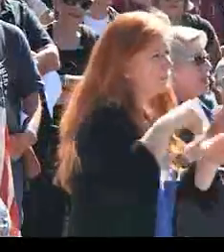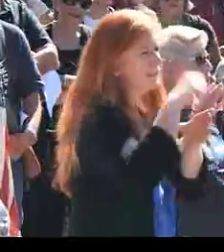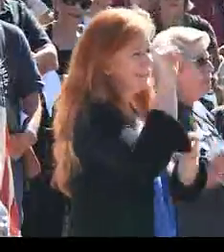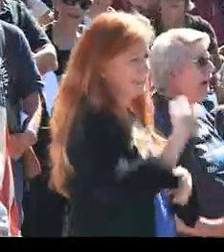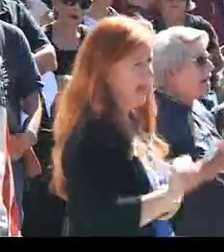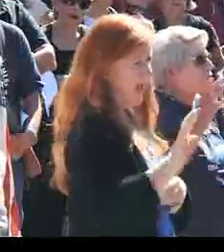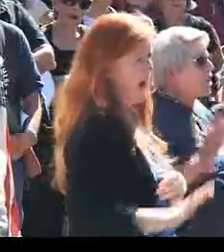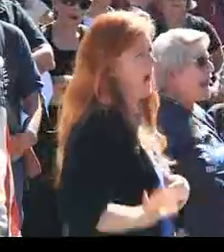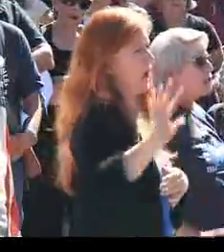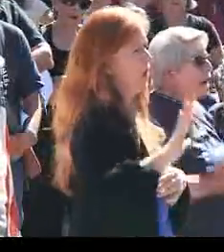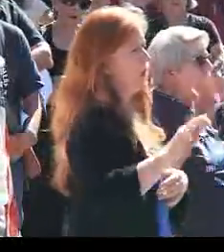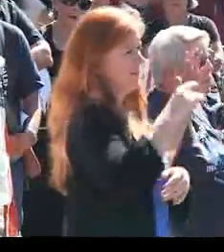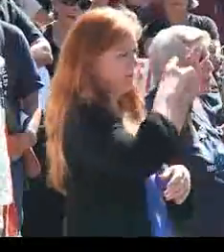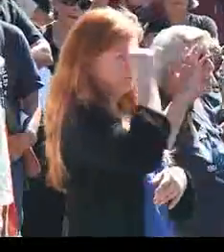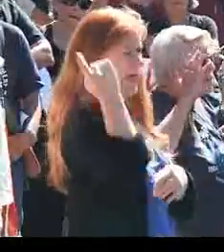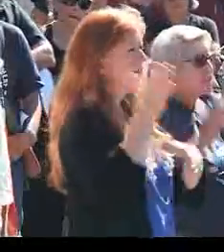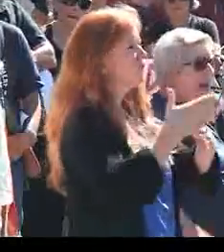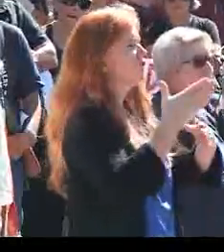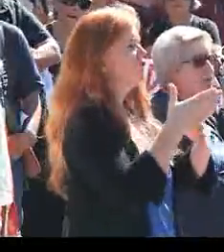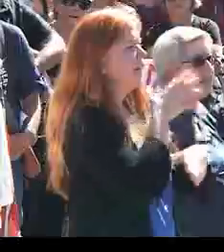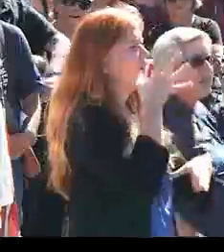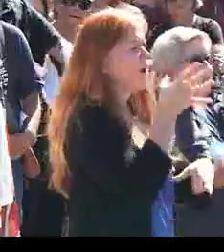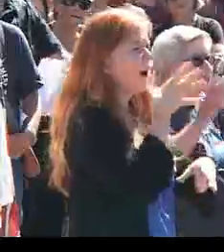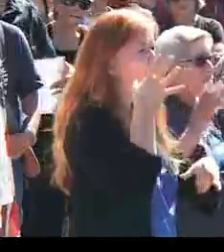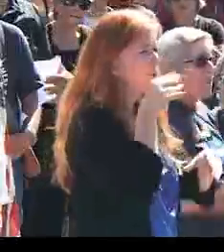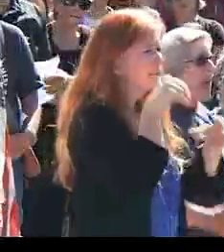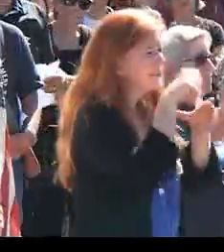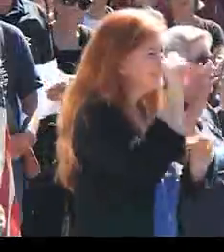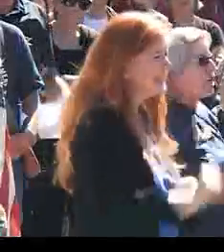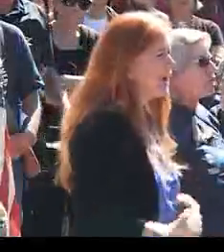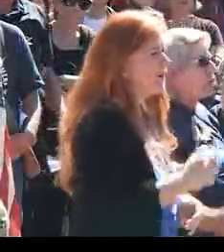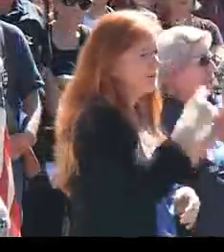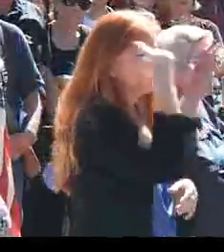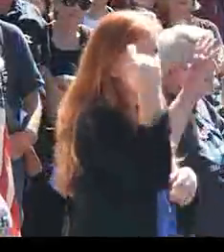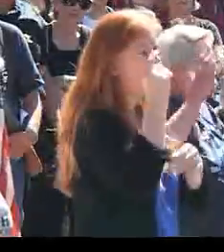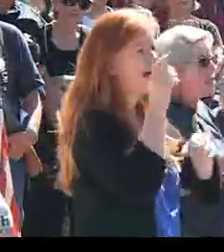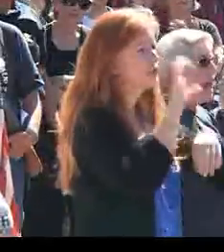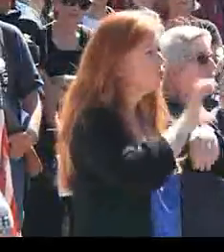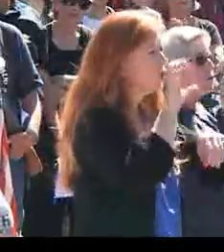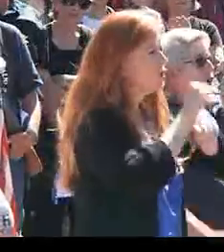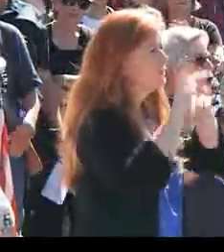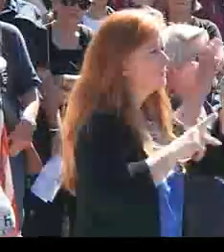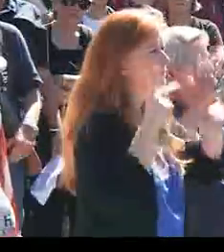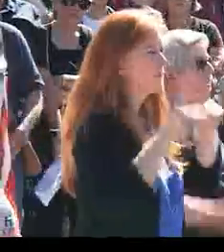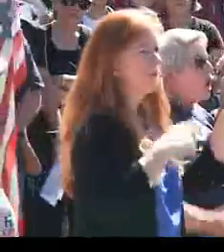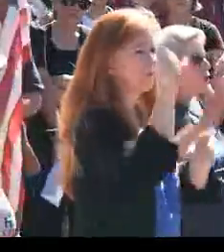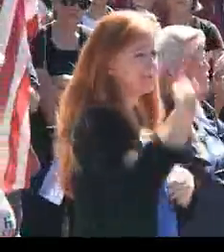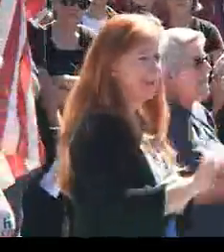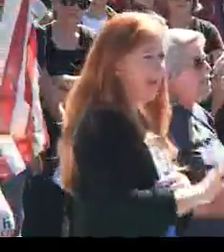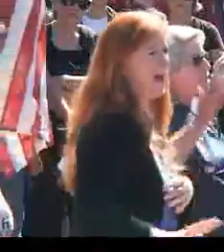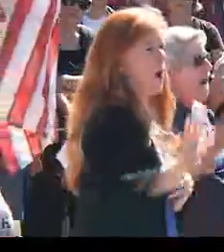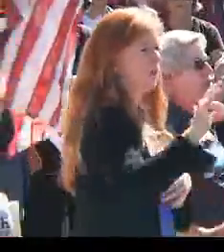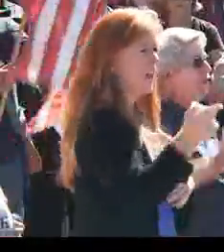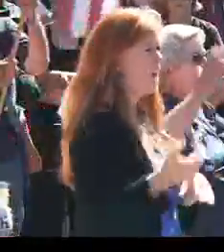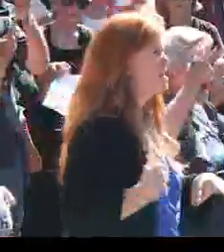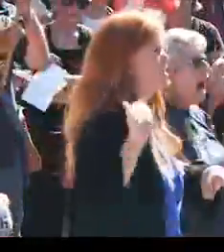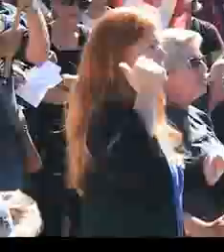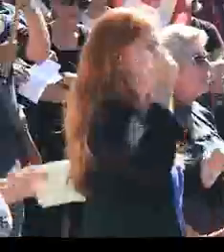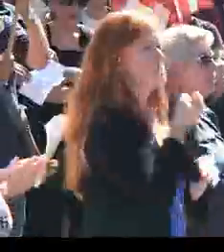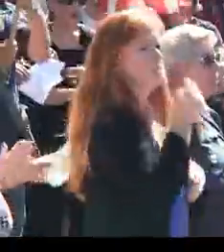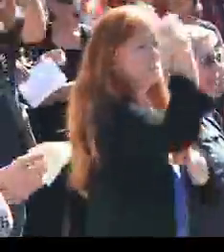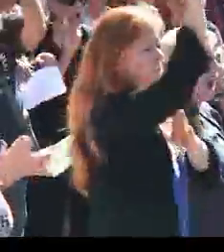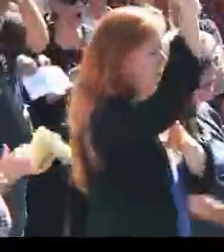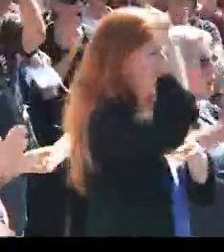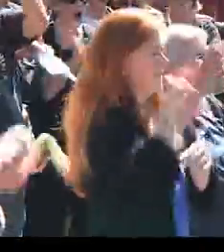South, the black sharecroppers in the South, the black churchwomen in the South who rose this country